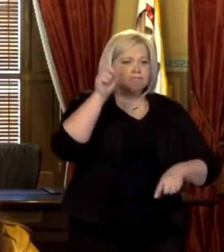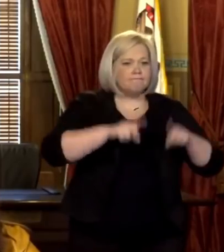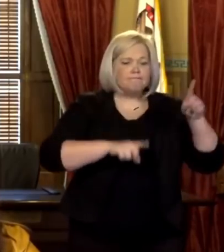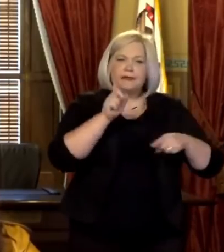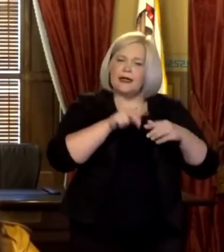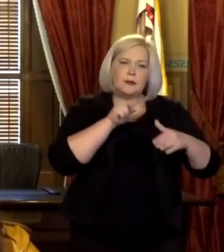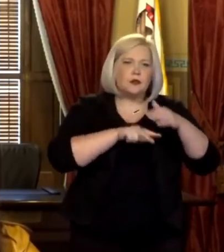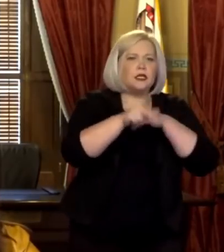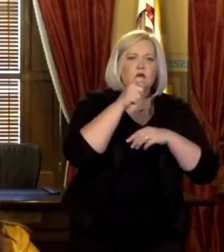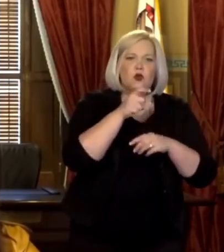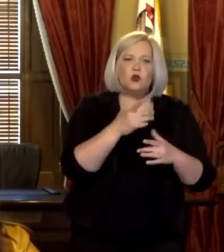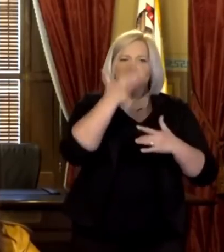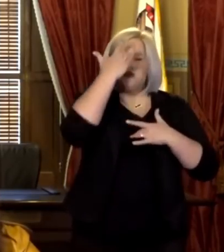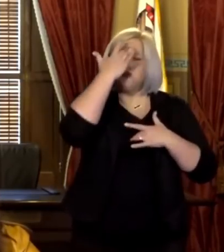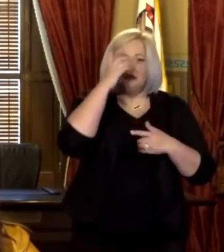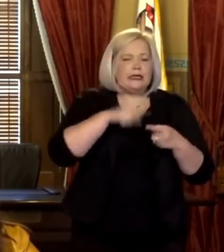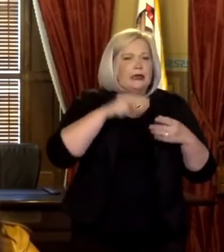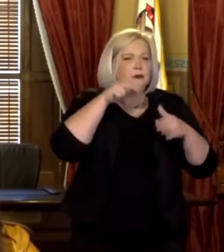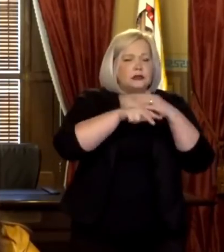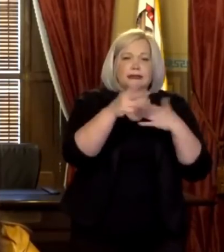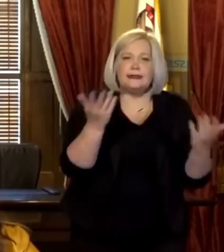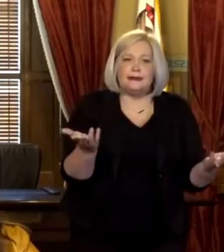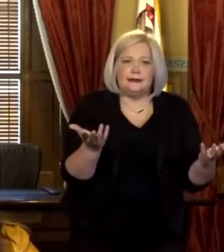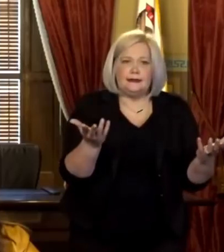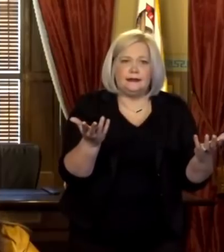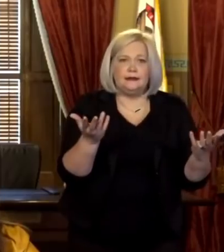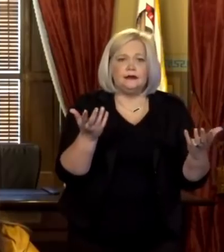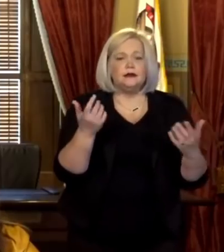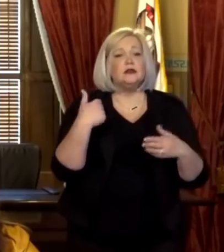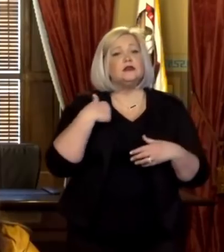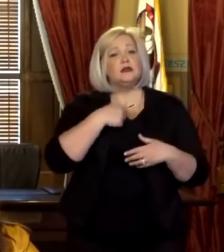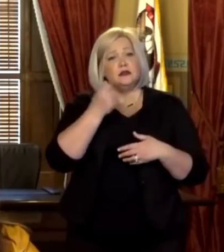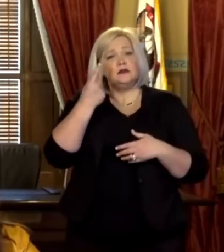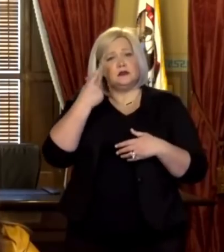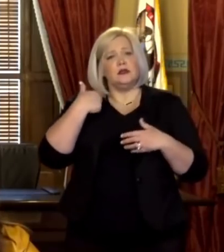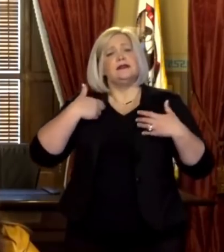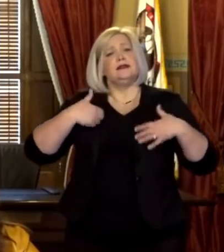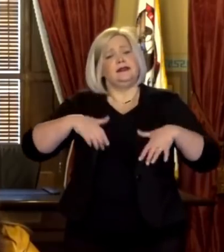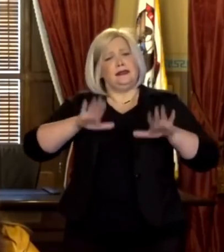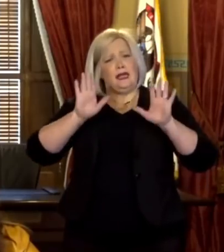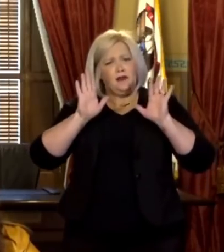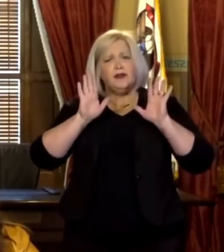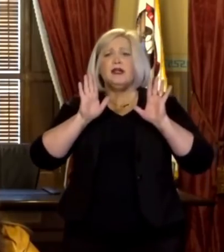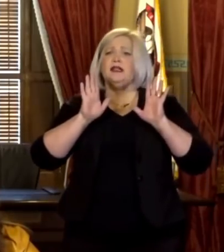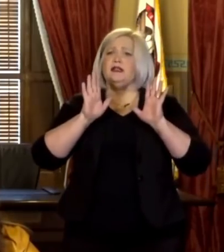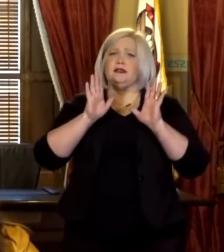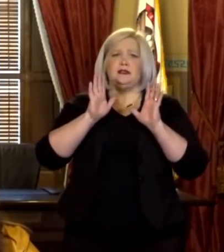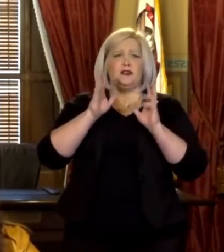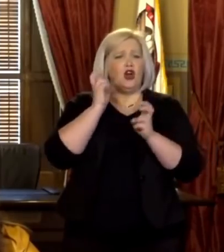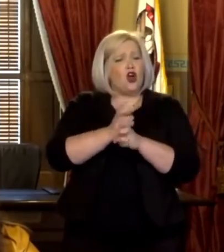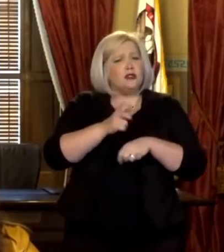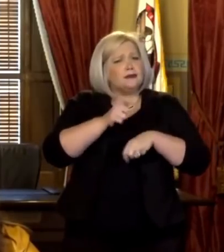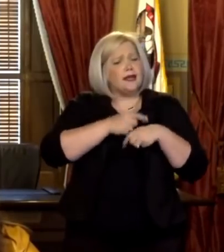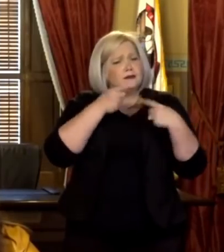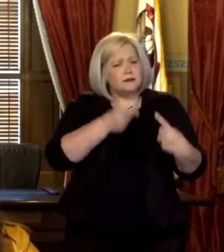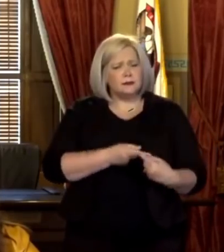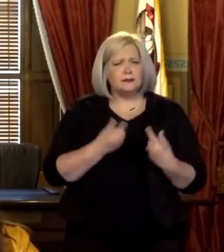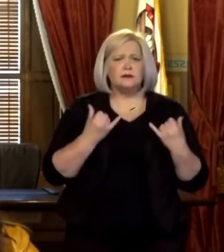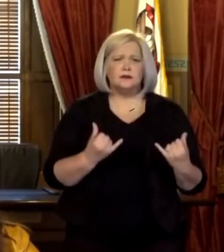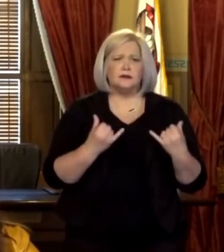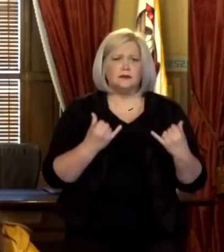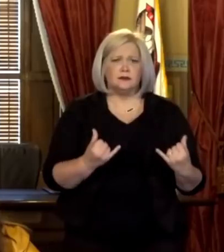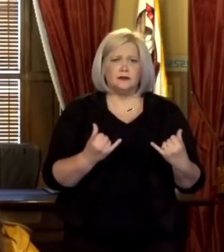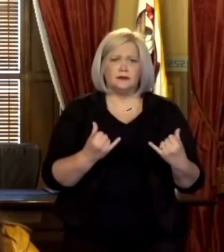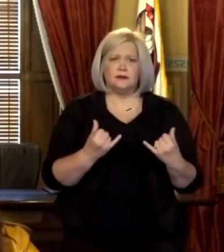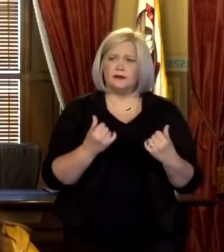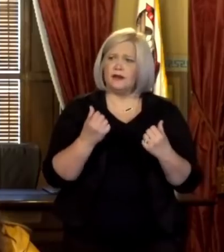With this comes a lot of sacrifice. We know that. And it's not easy, some of the actions that we've had to take. They all